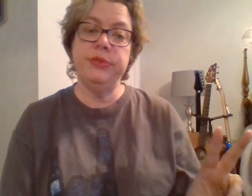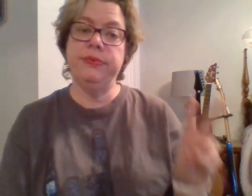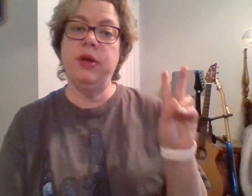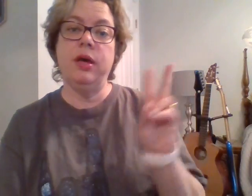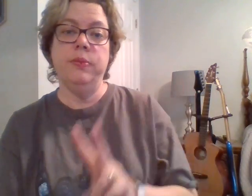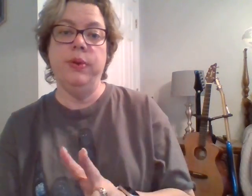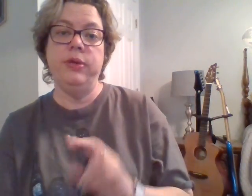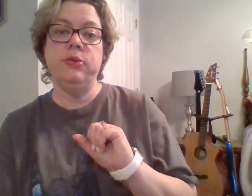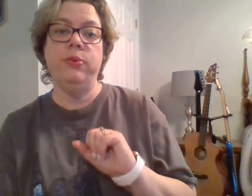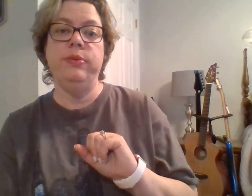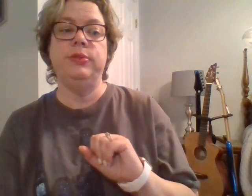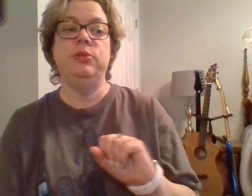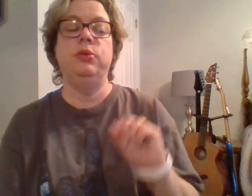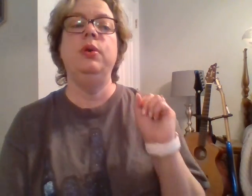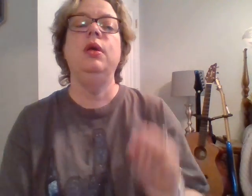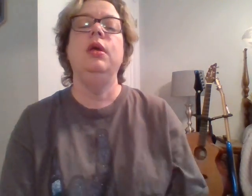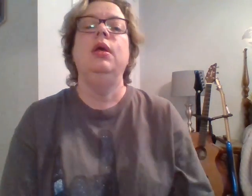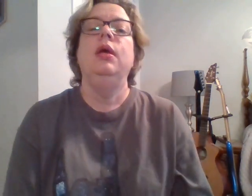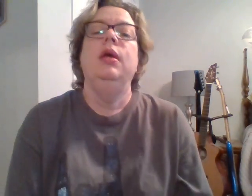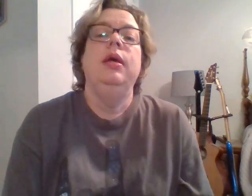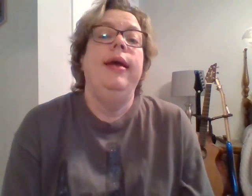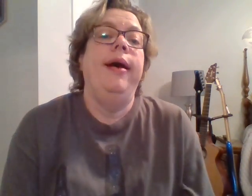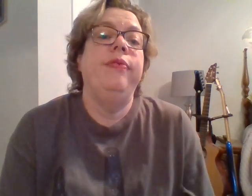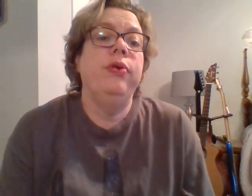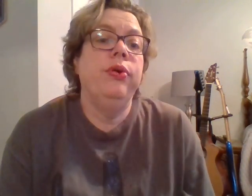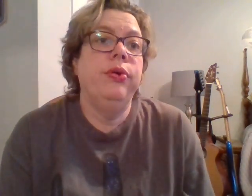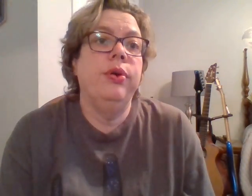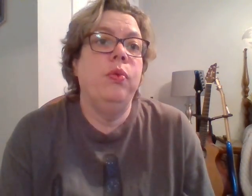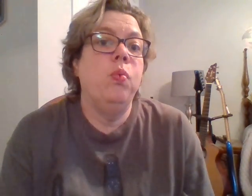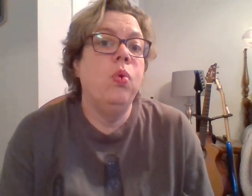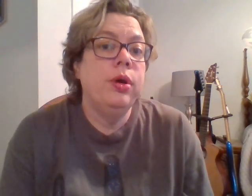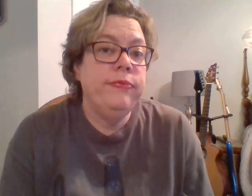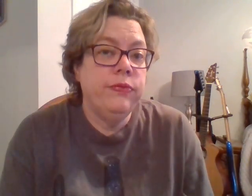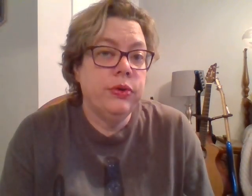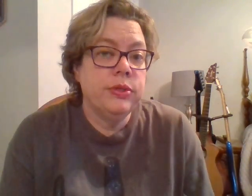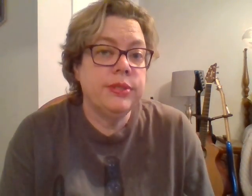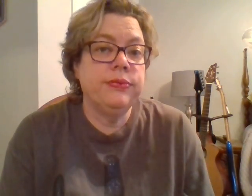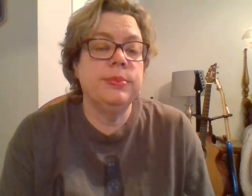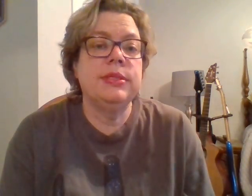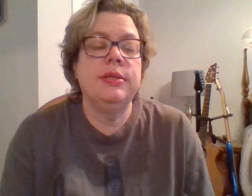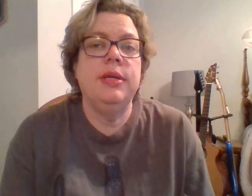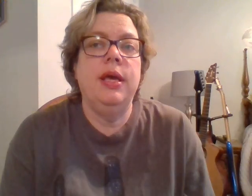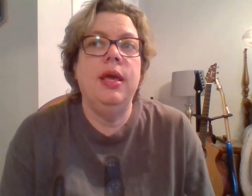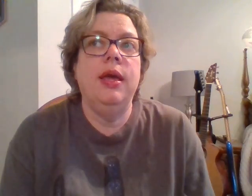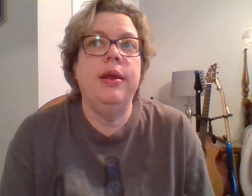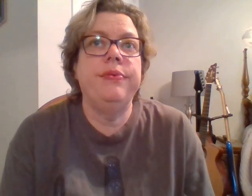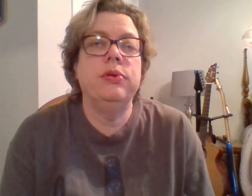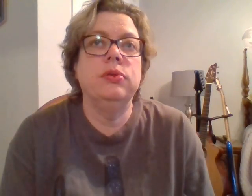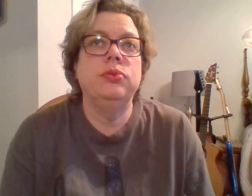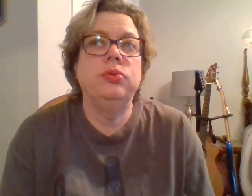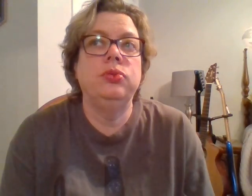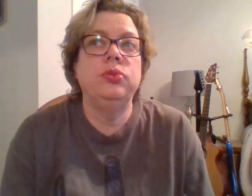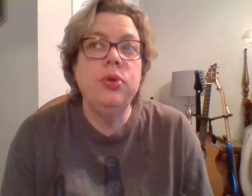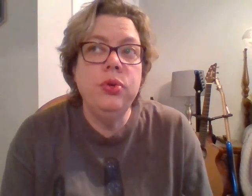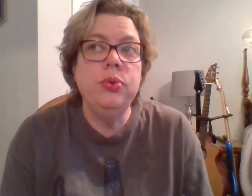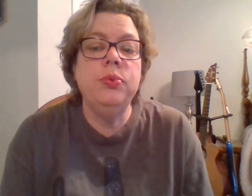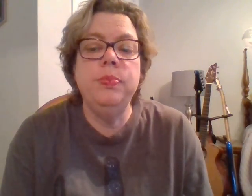of God and what they told them to do. I've heard one verse from Sunday, and I've heard two